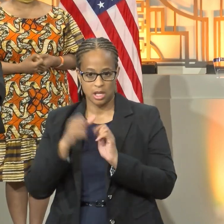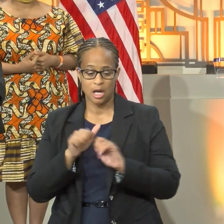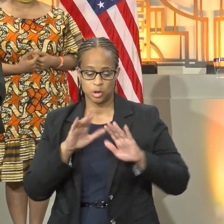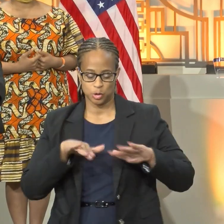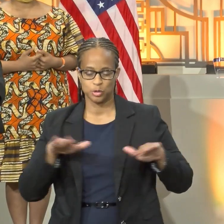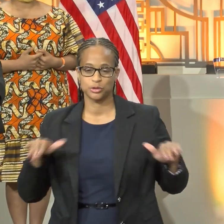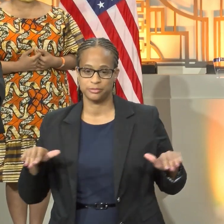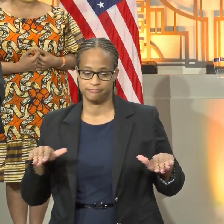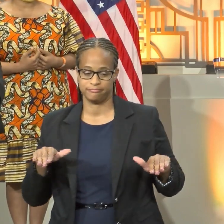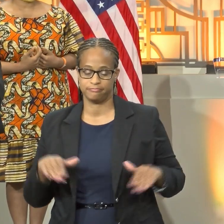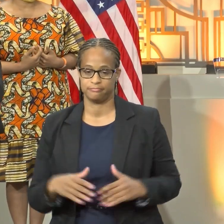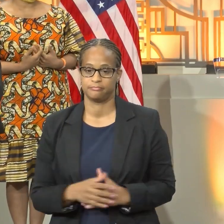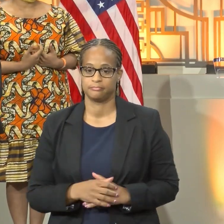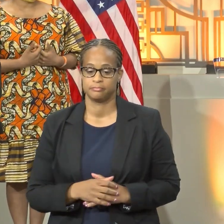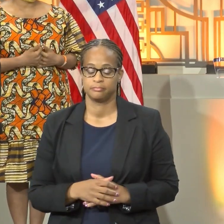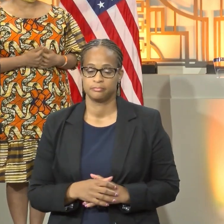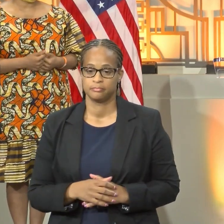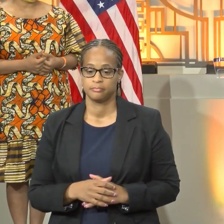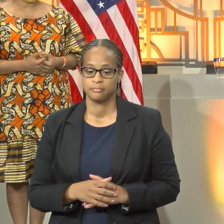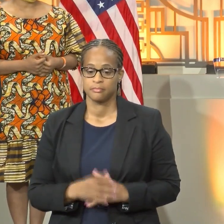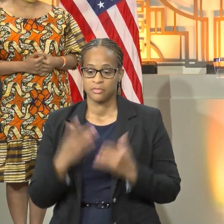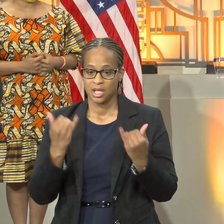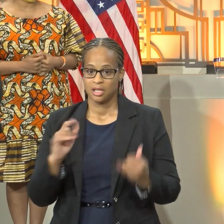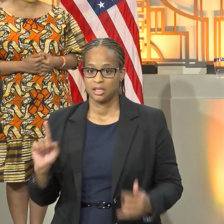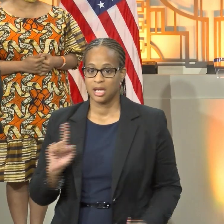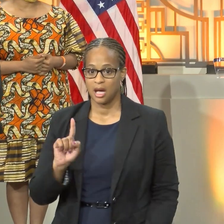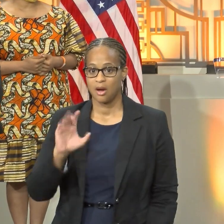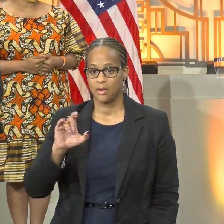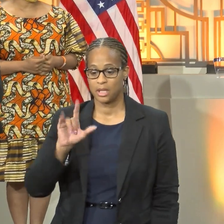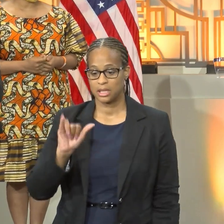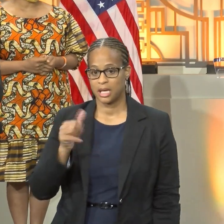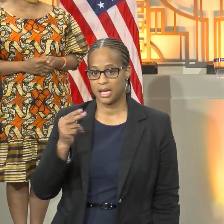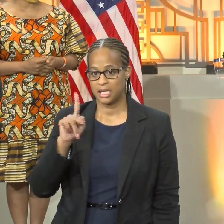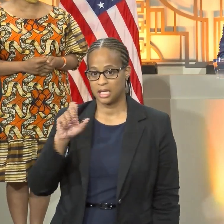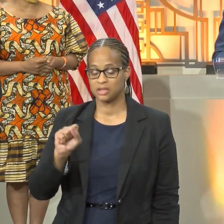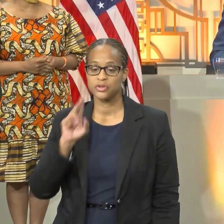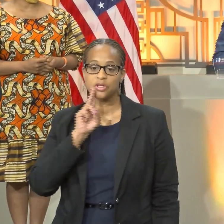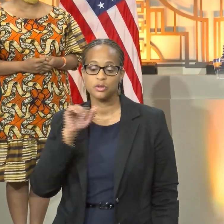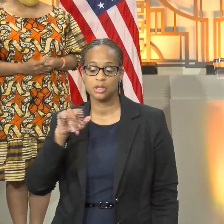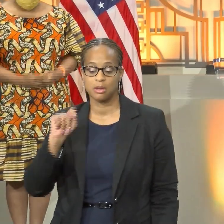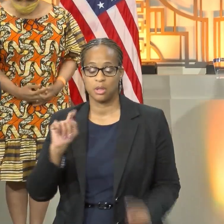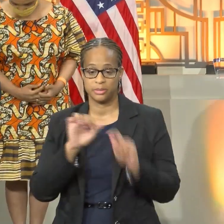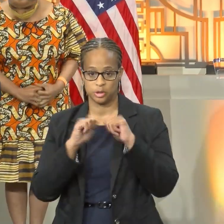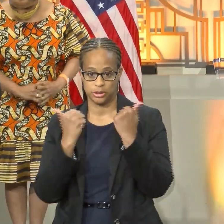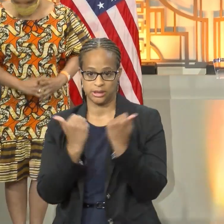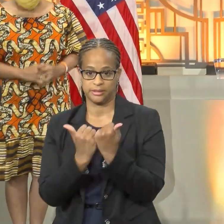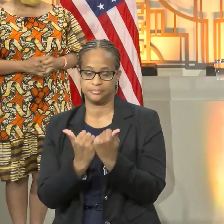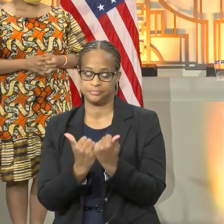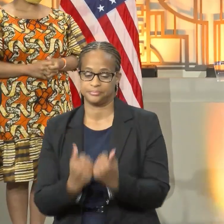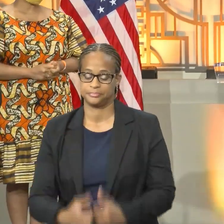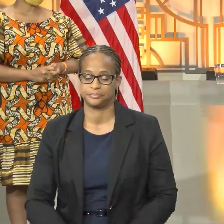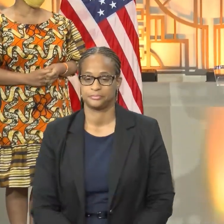our children. Let me bring up Clay Hicks with the Houston Apartment Association. Clay.